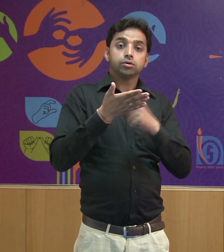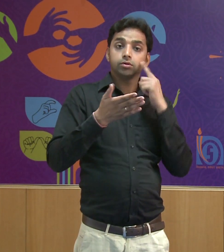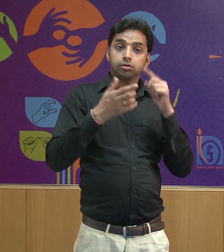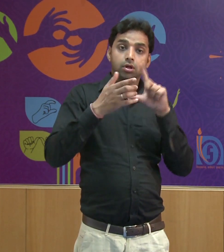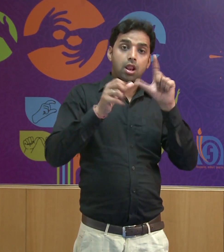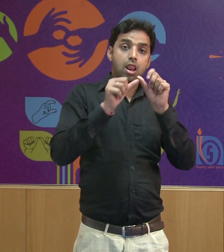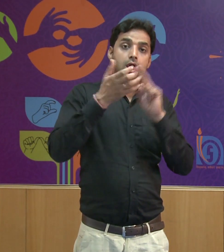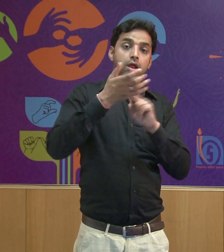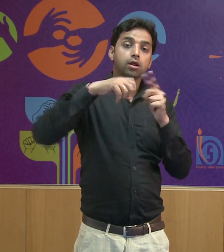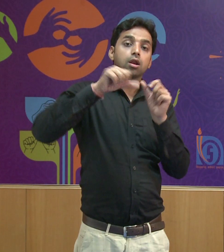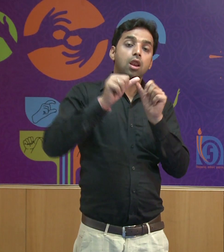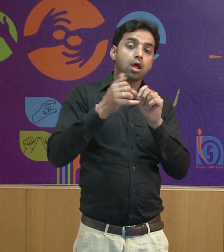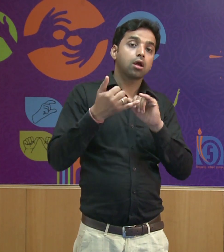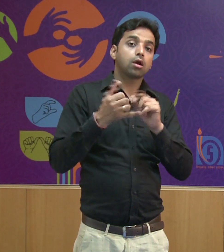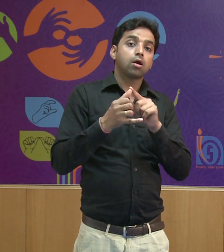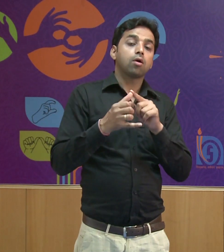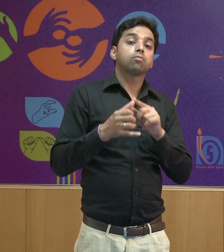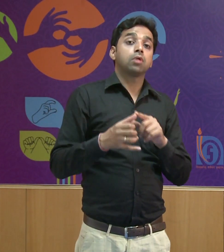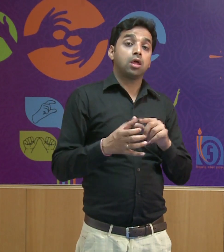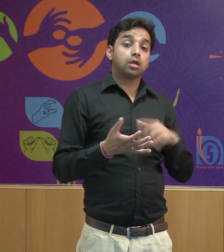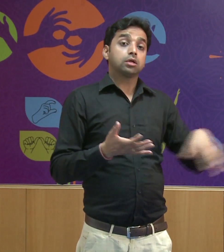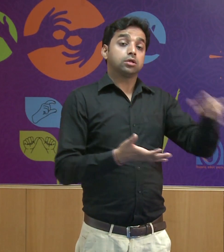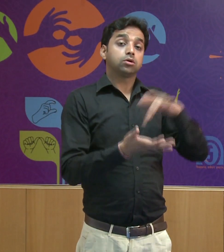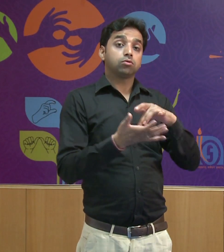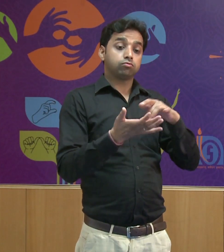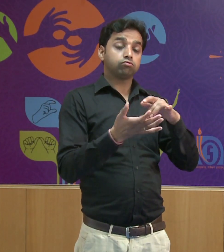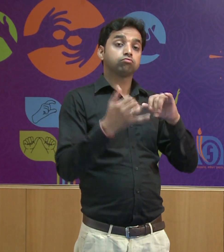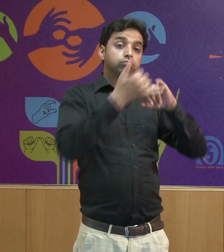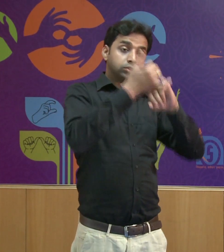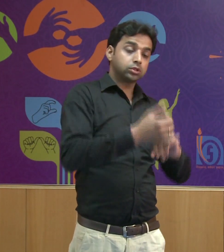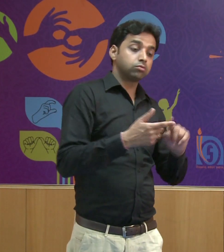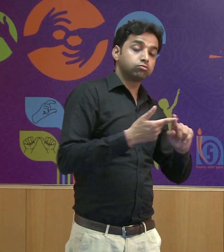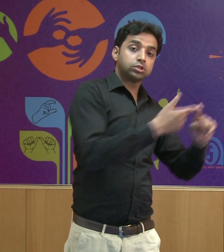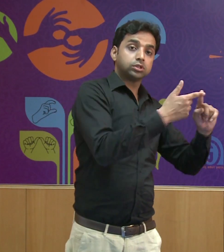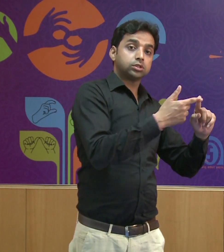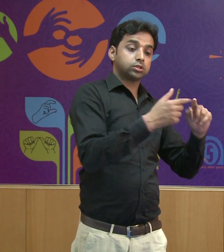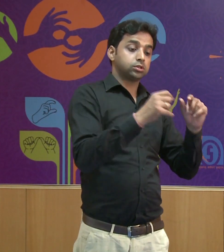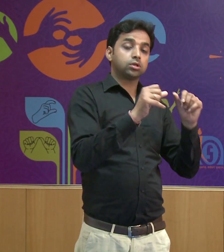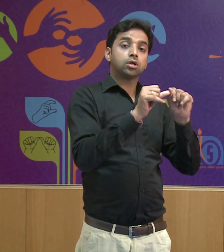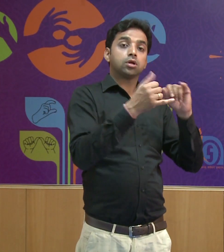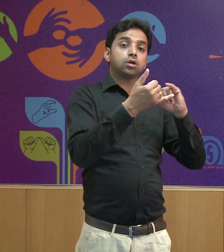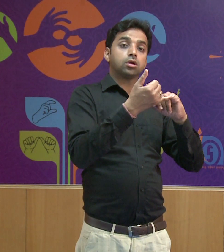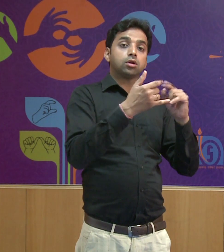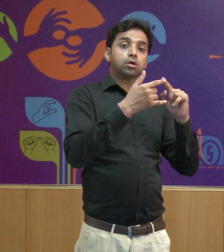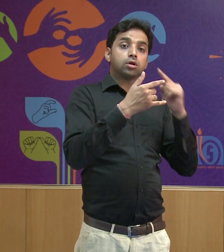and countries of Southeast Asia like Indonesia,